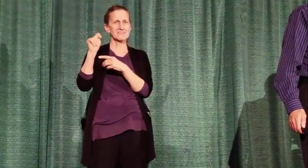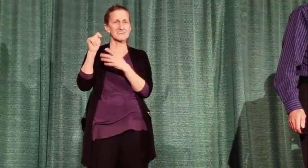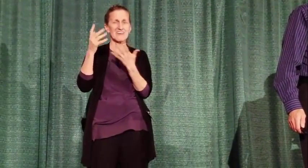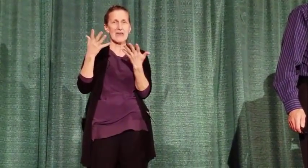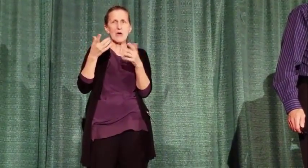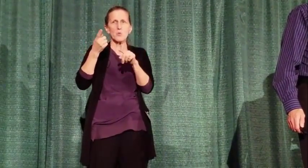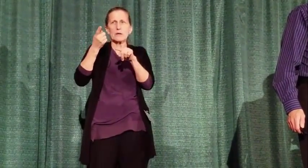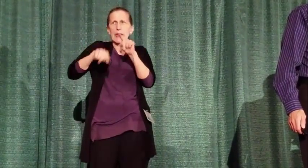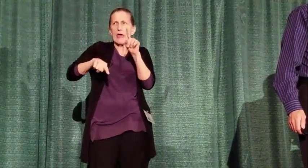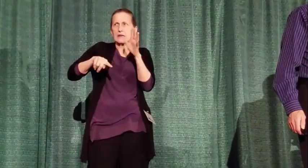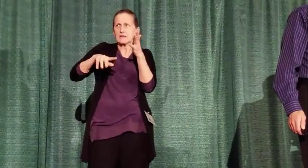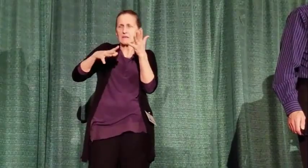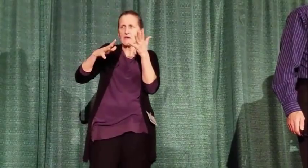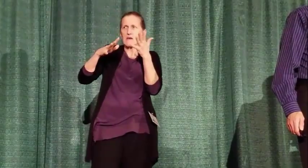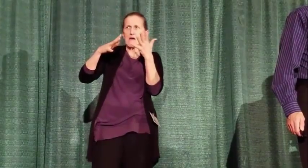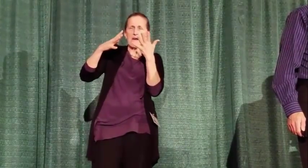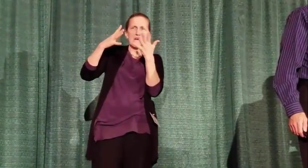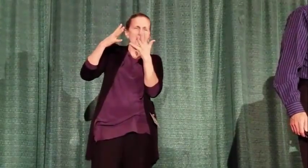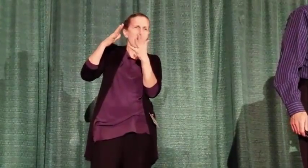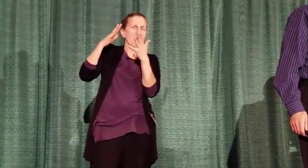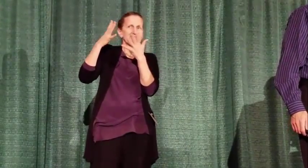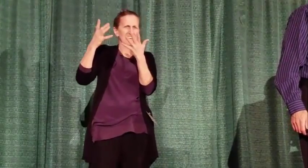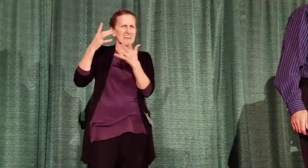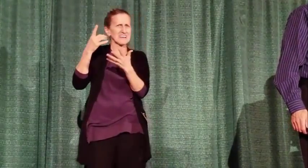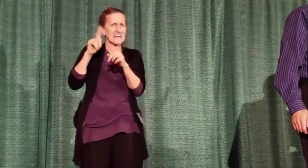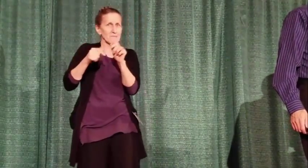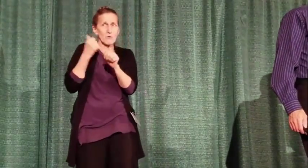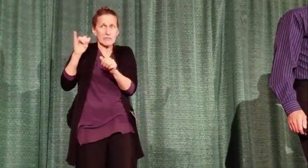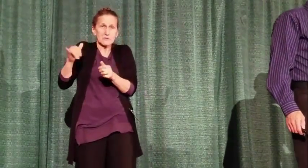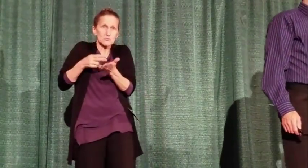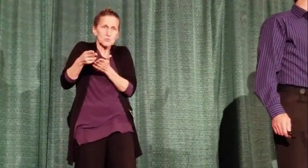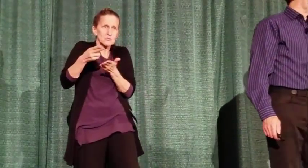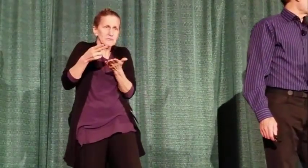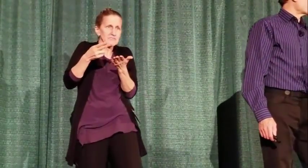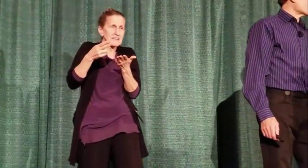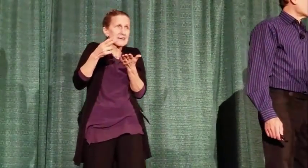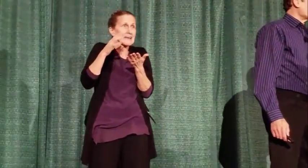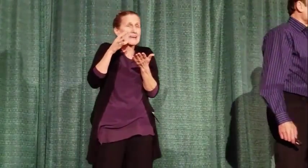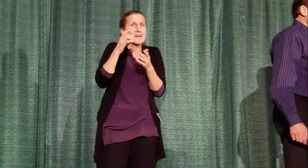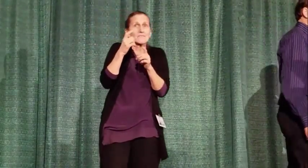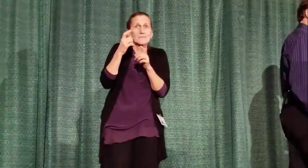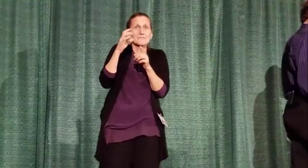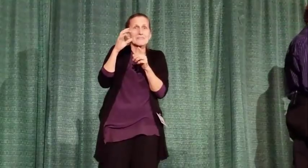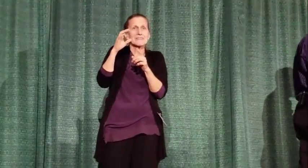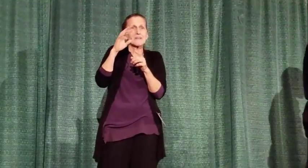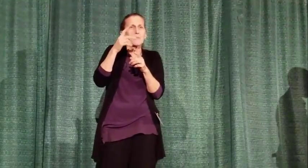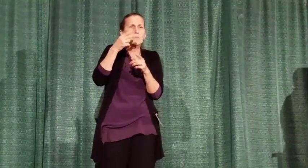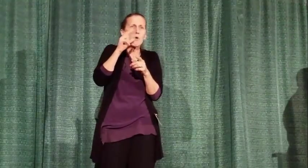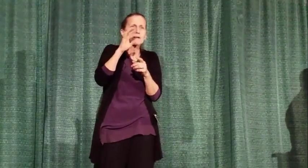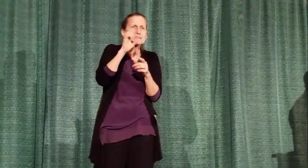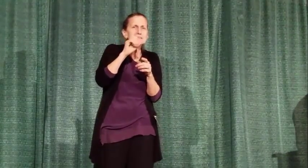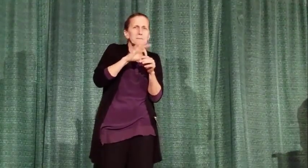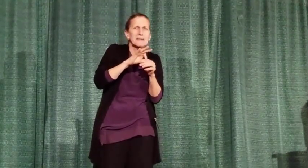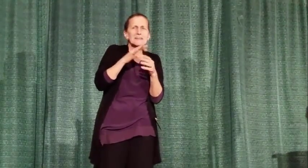denied. The foods with the strongest link to cancer, of course, are processed meats, red meats,